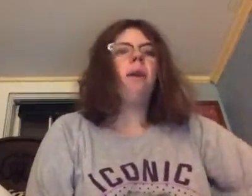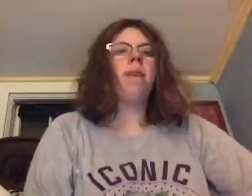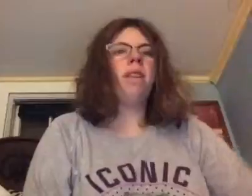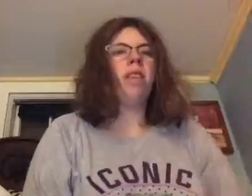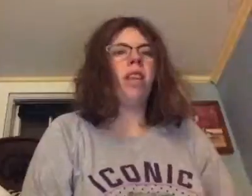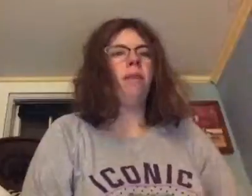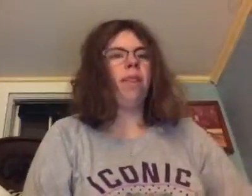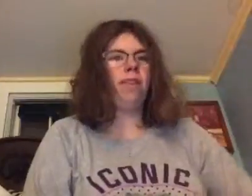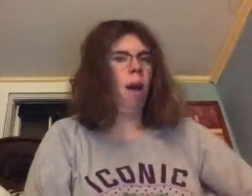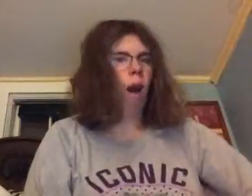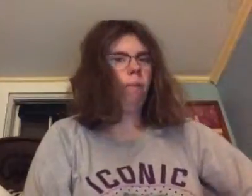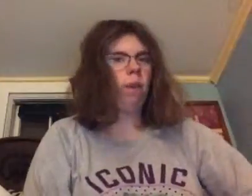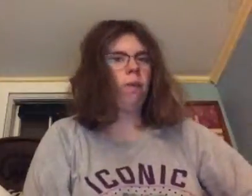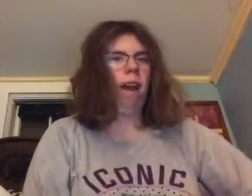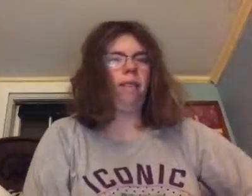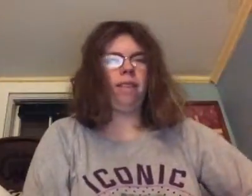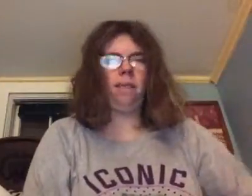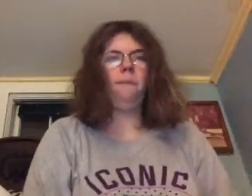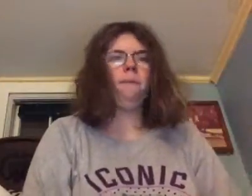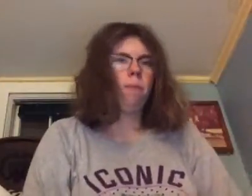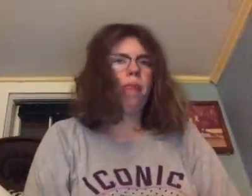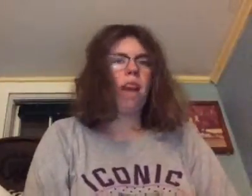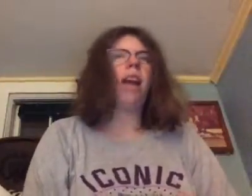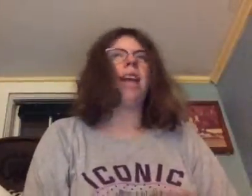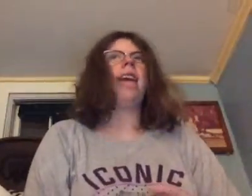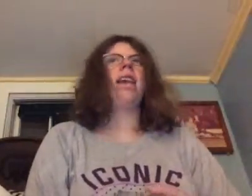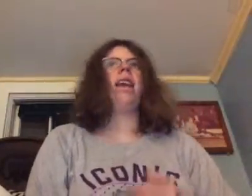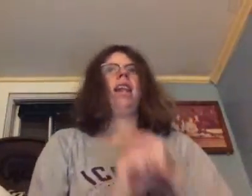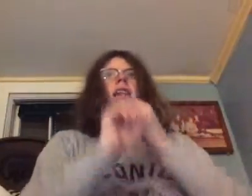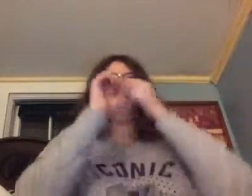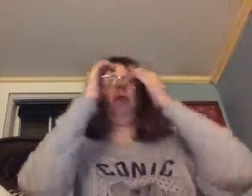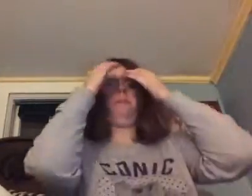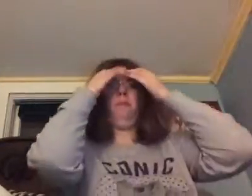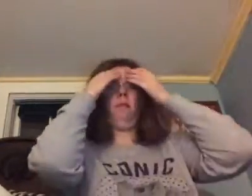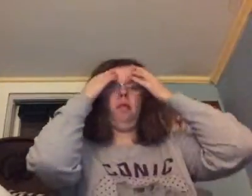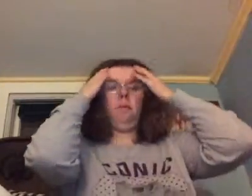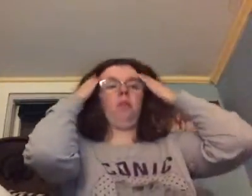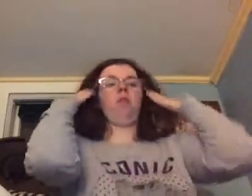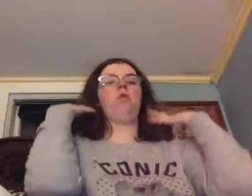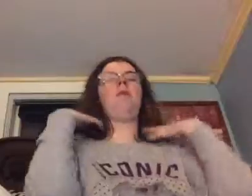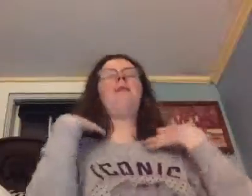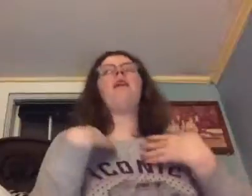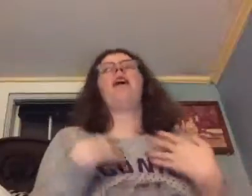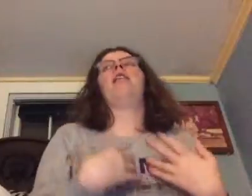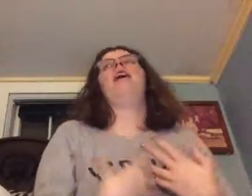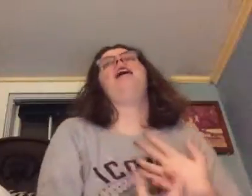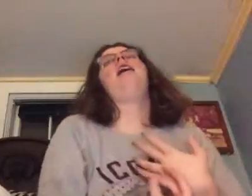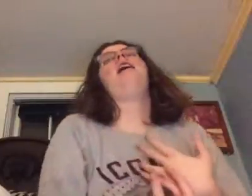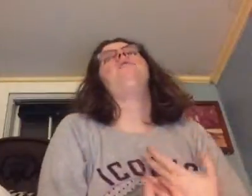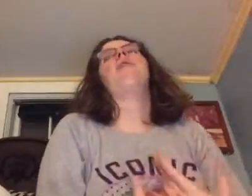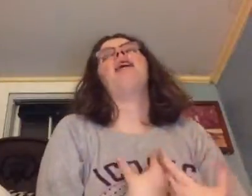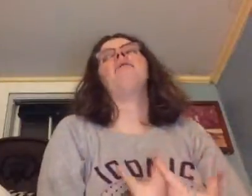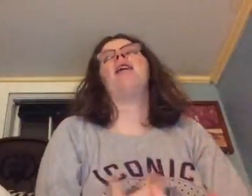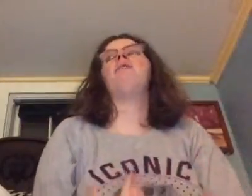AOL messaging was popular when I was a kid and or middle school or whatever, and MySpace